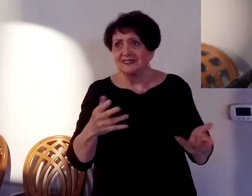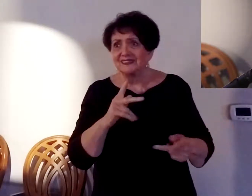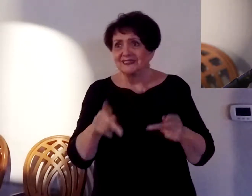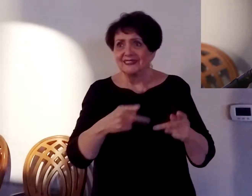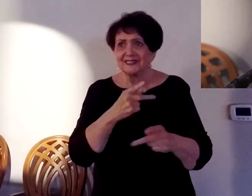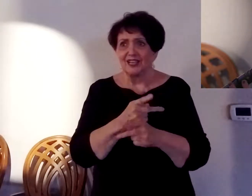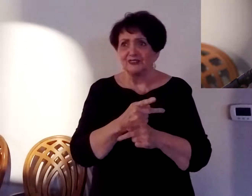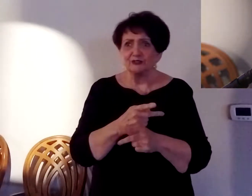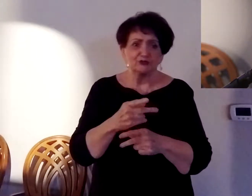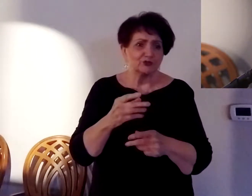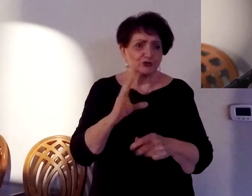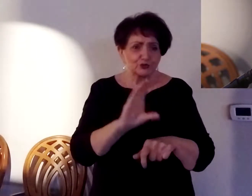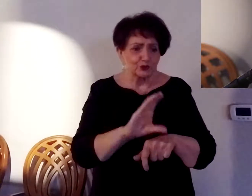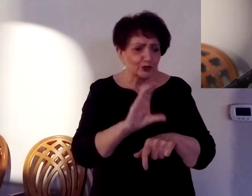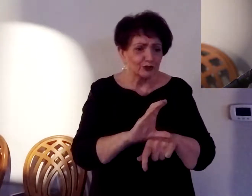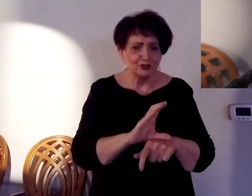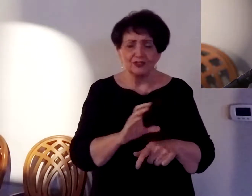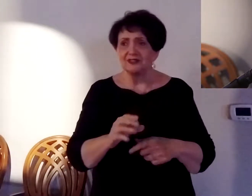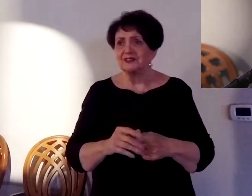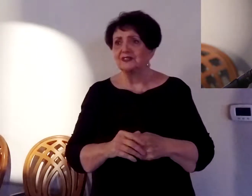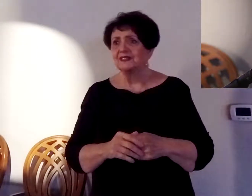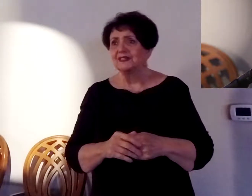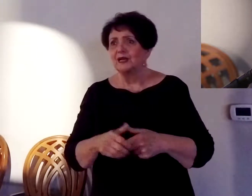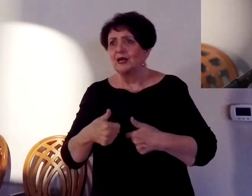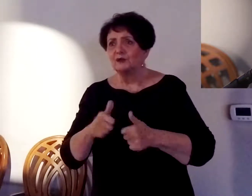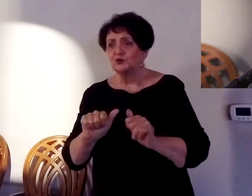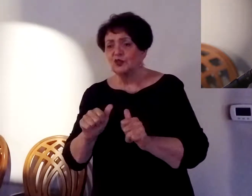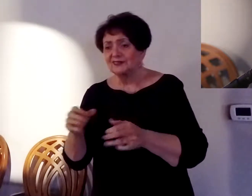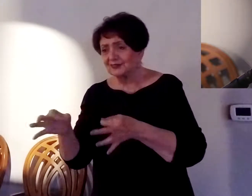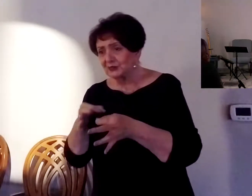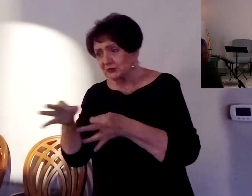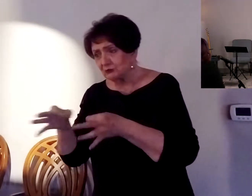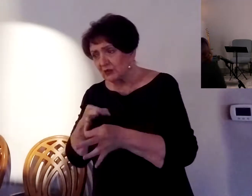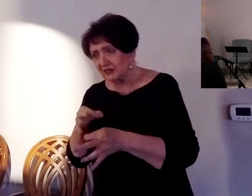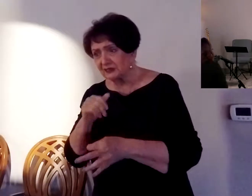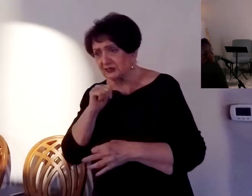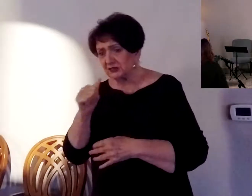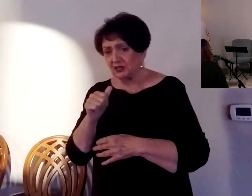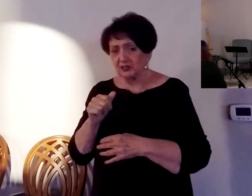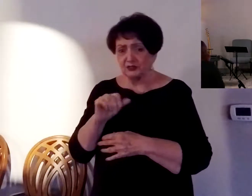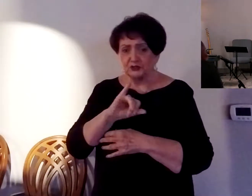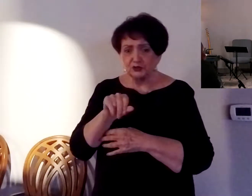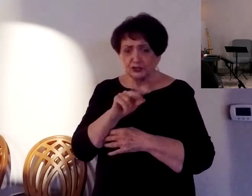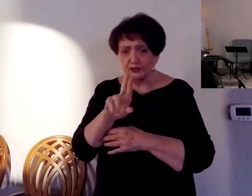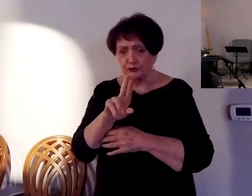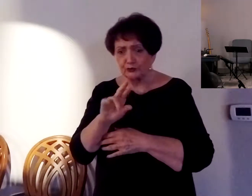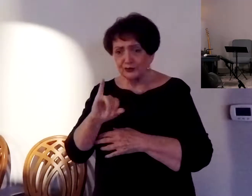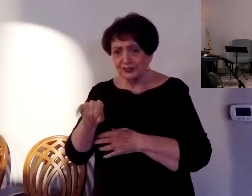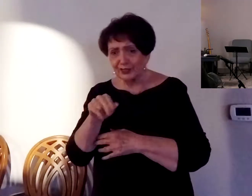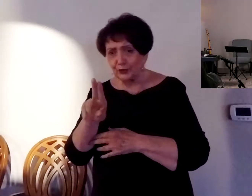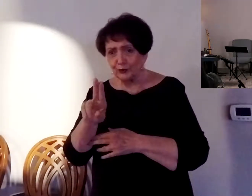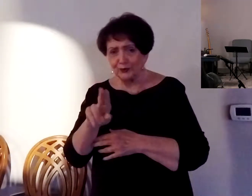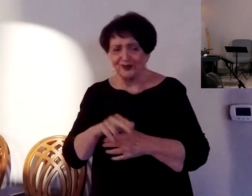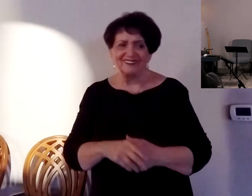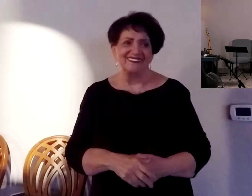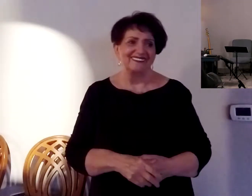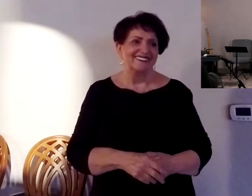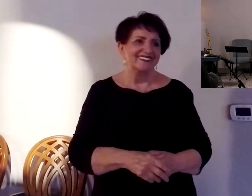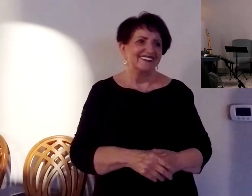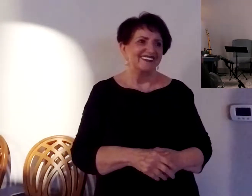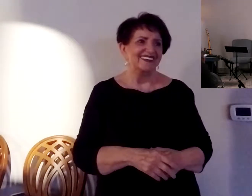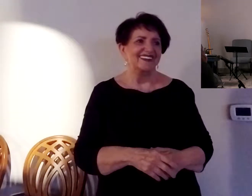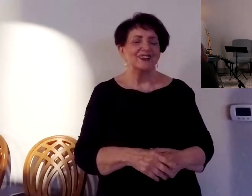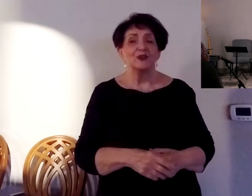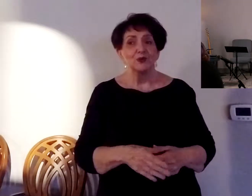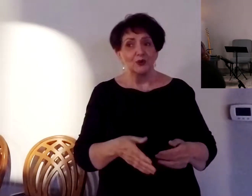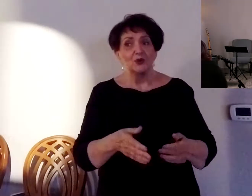going to, and I'm trying to explain to them it's not exactly like that. So. Beautiful. Yes, we get this question a lot. Thank you for